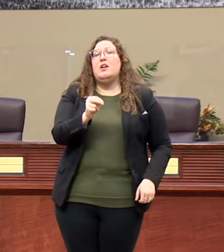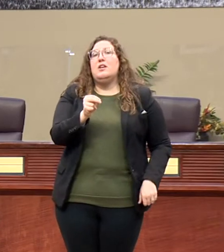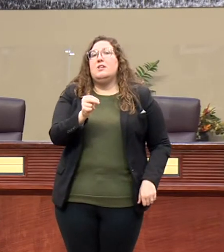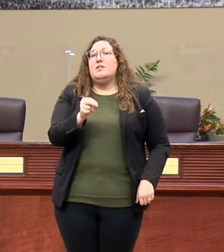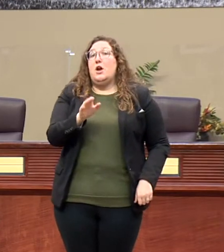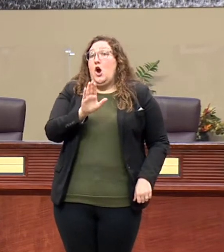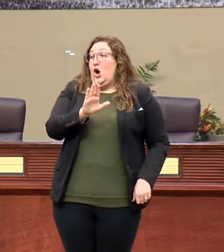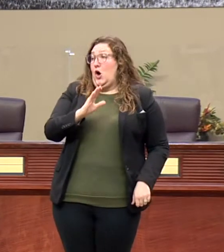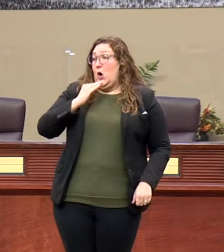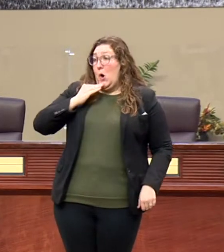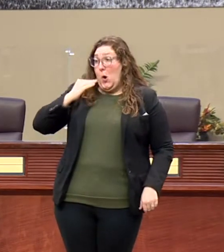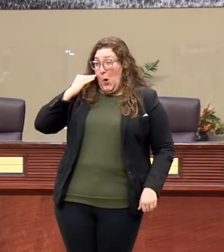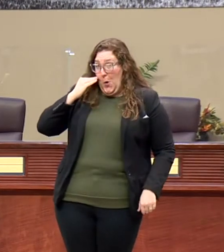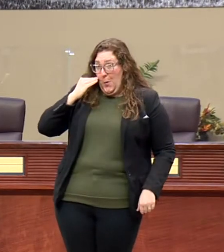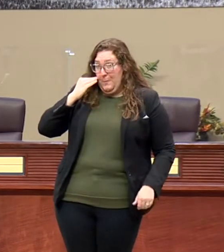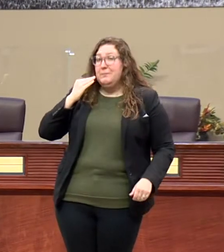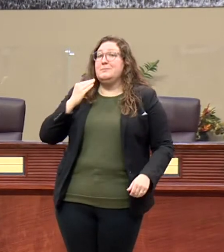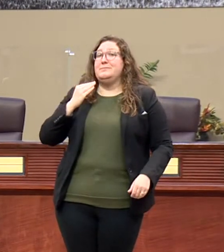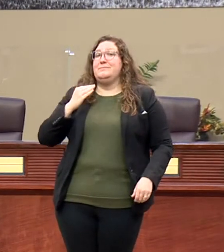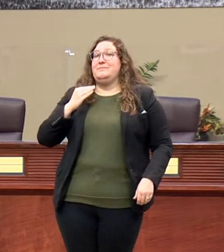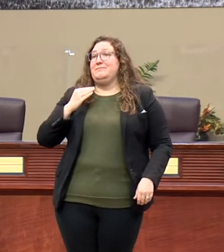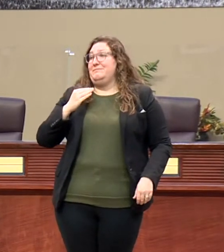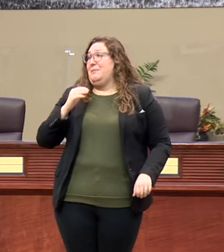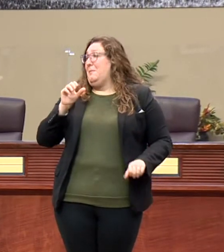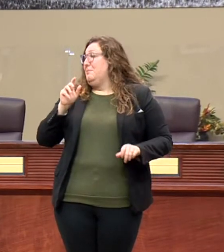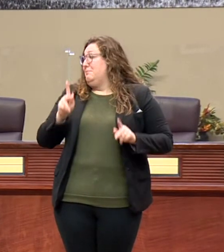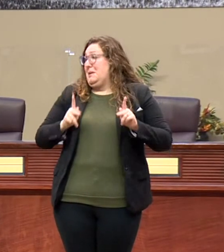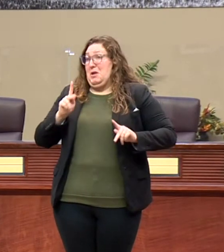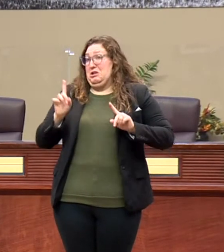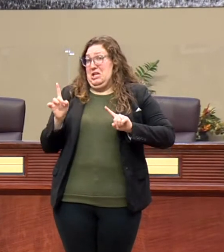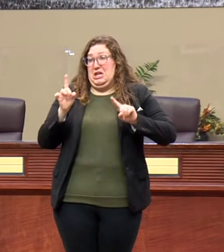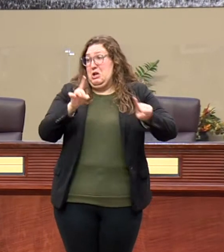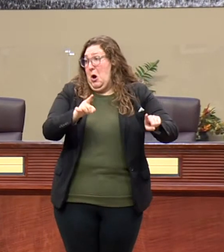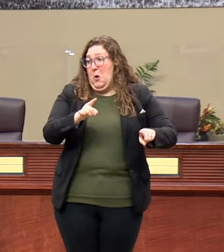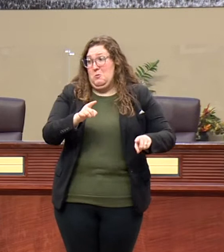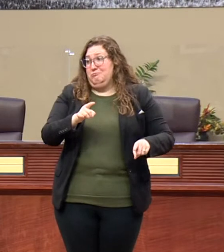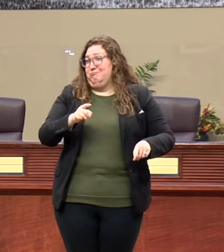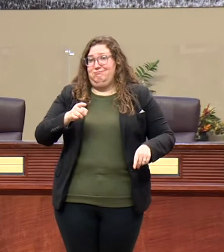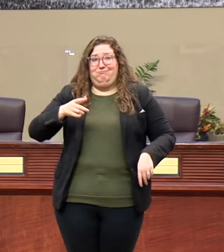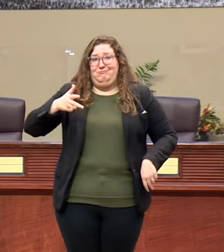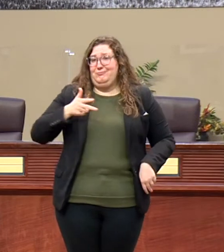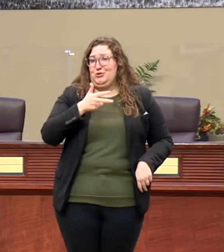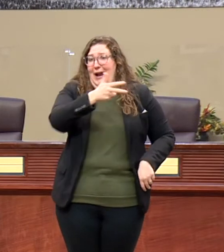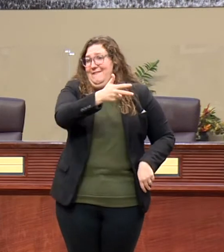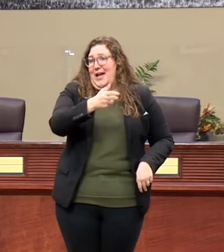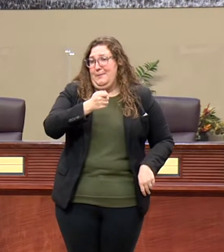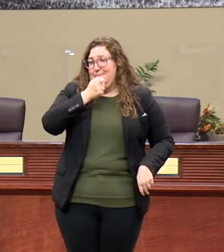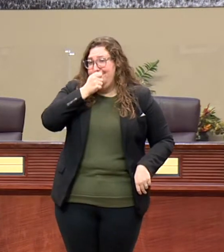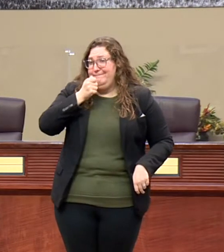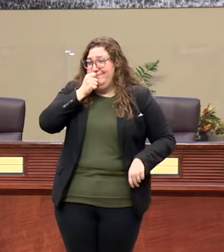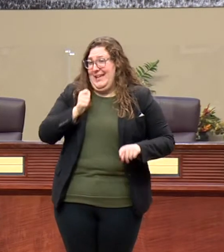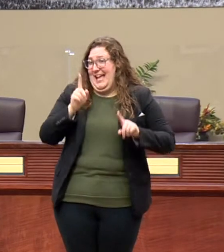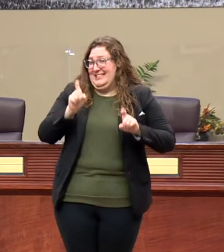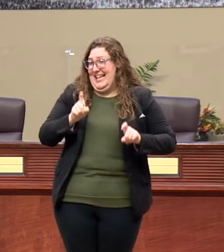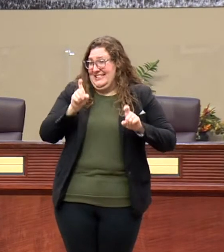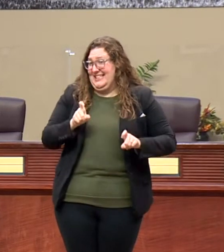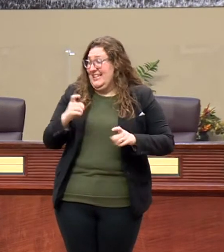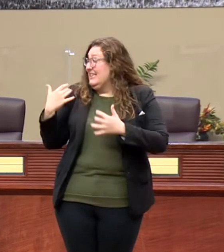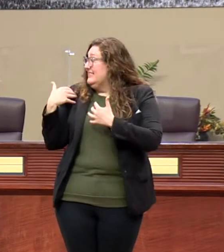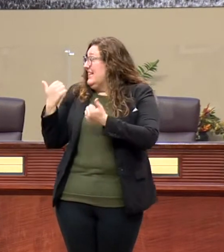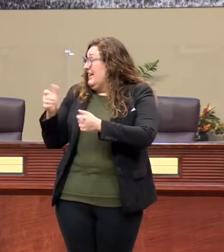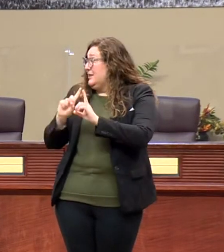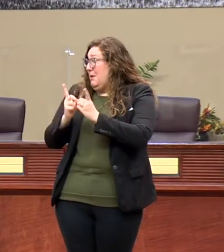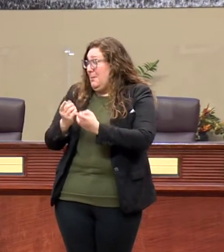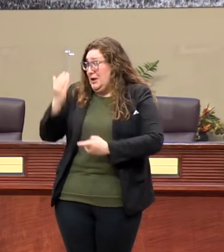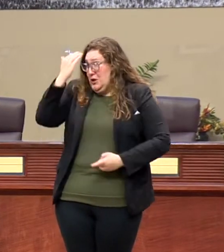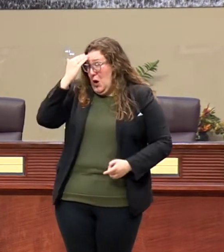driveway off of Lake Underhill Road in the Waterford Lakes community. Is the health department aware of her operation, and do you recommend it?